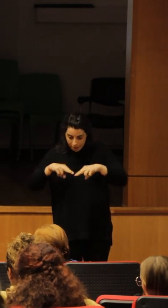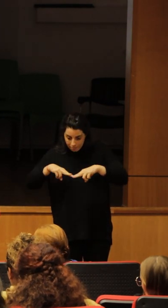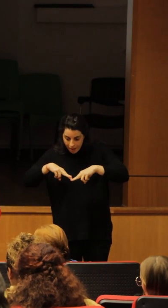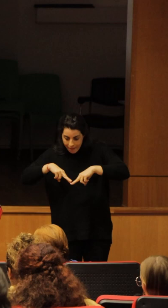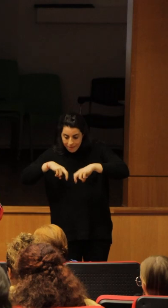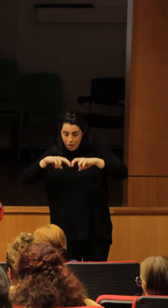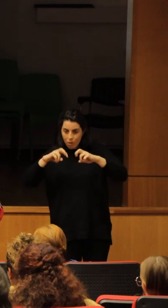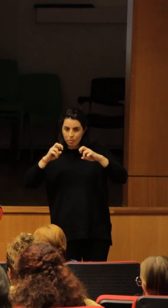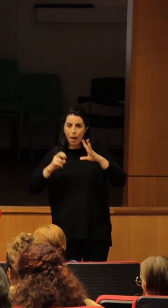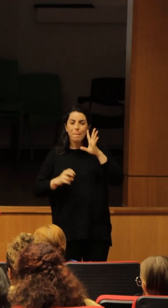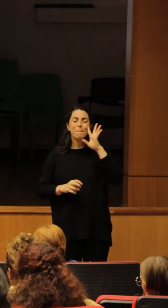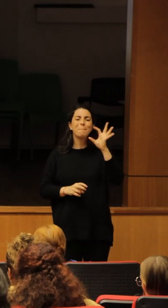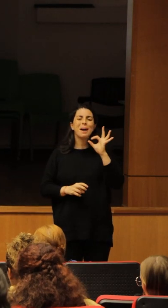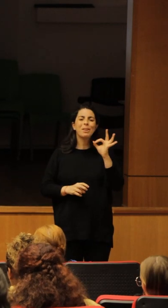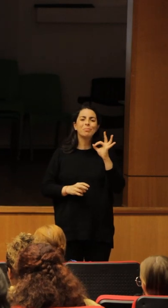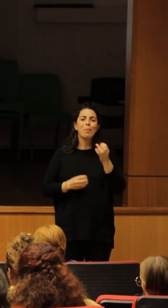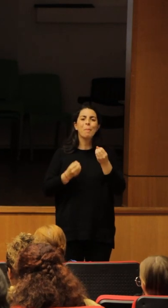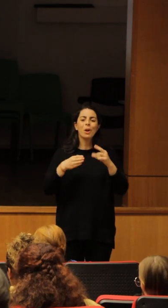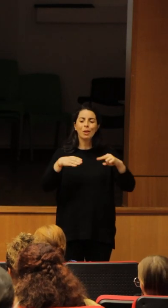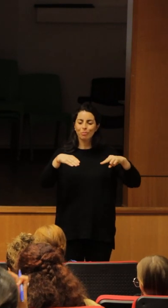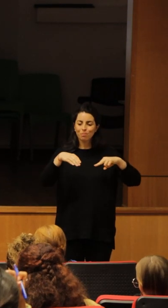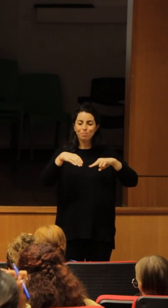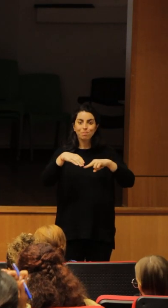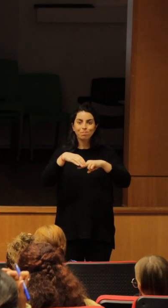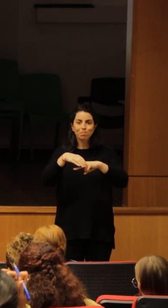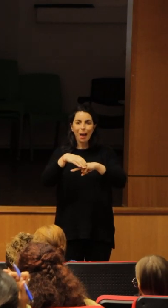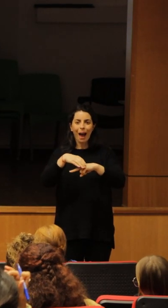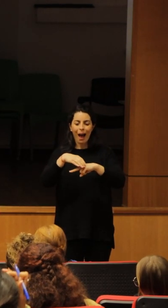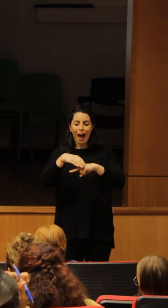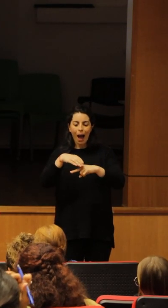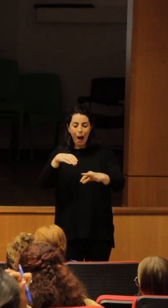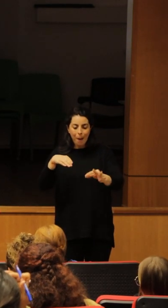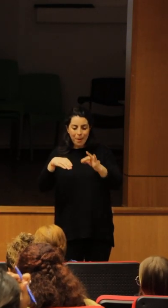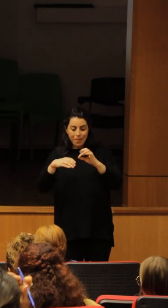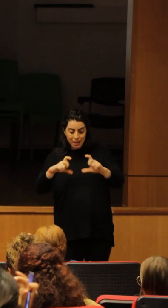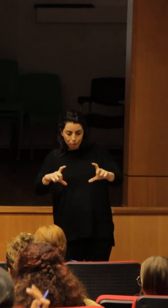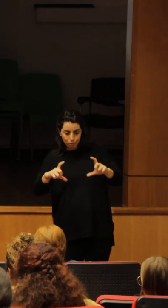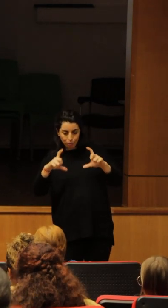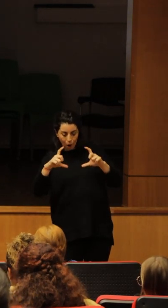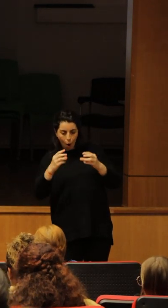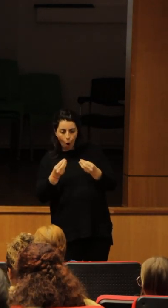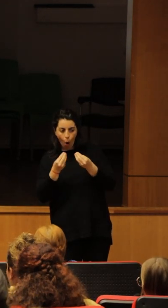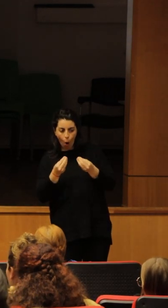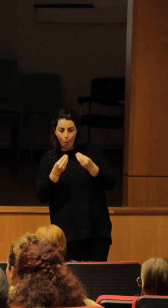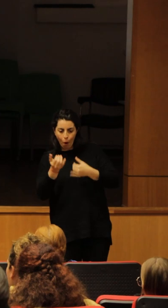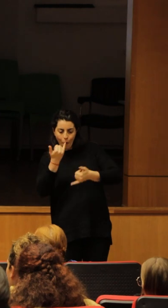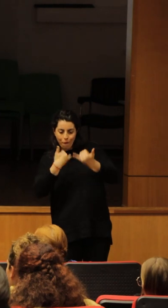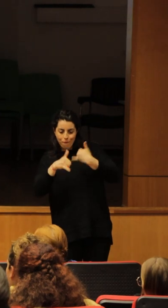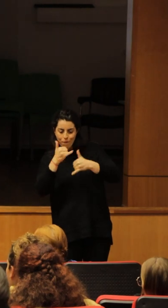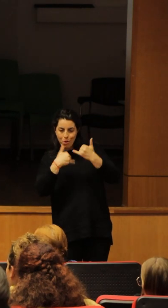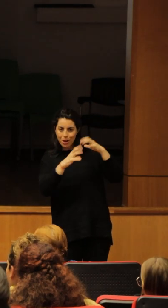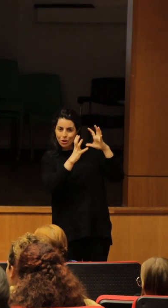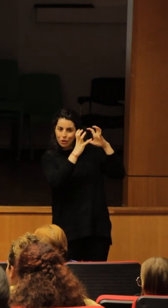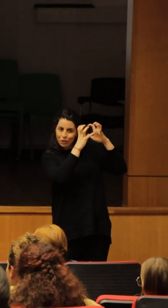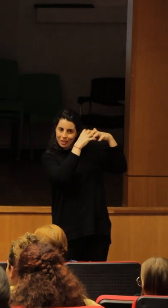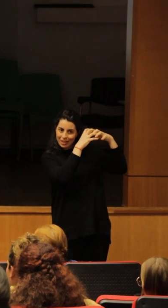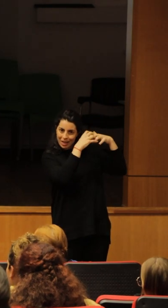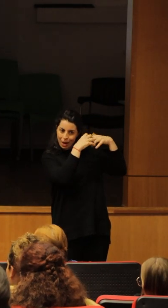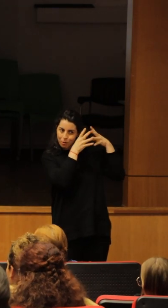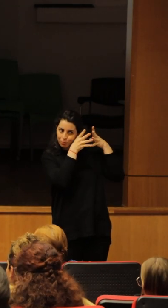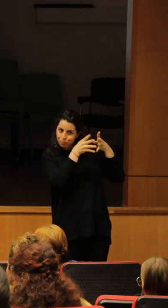brain. Perdón, porque la resonancia magnética nos dice cómo funciona el cerebro. Is activated during the comprehension